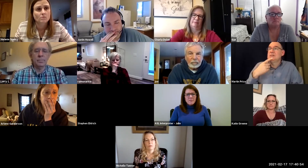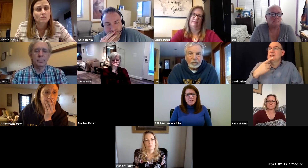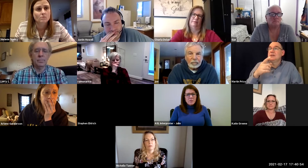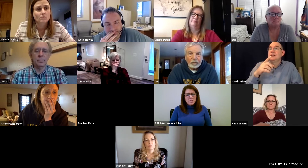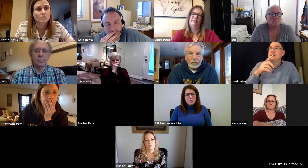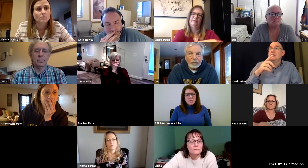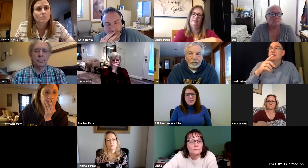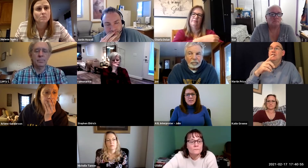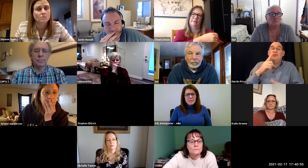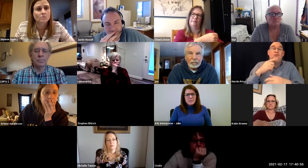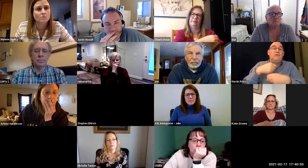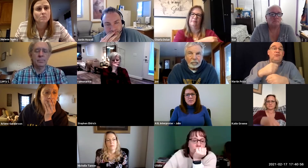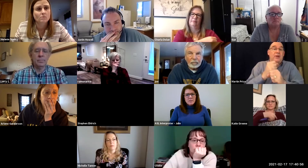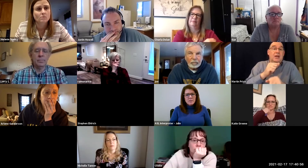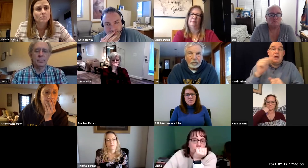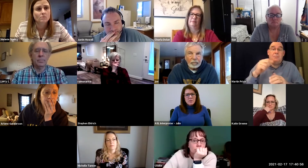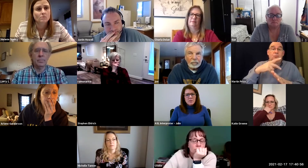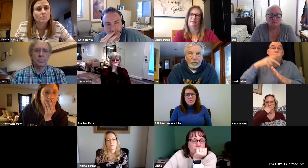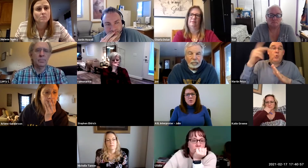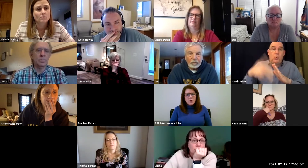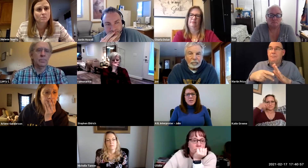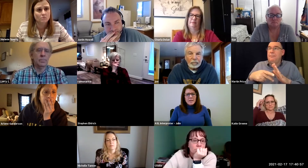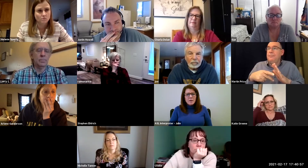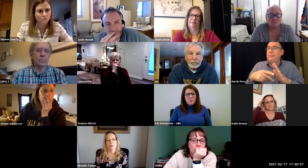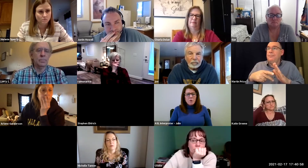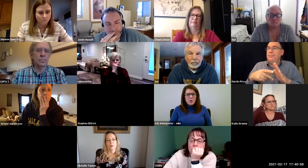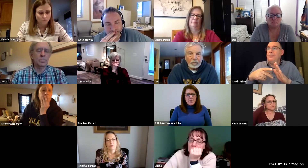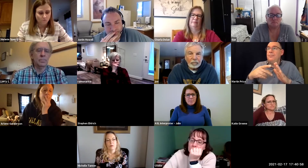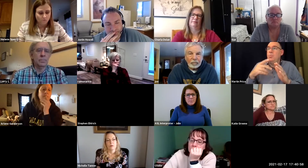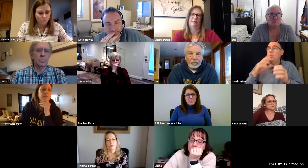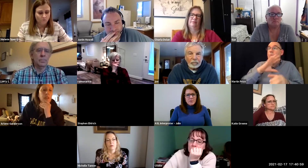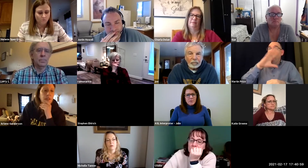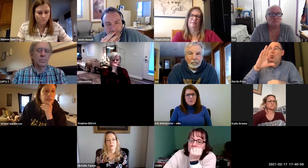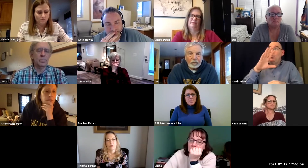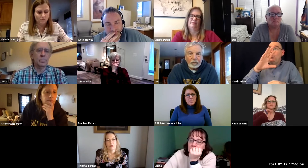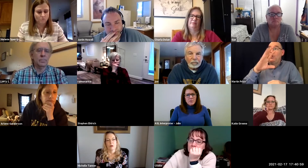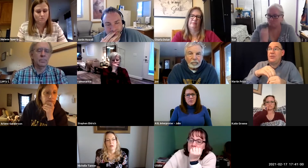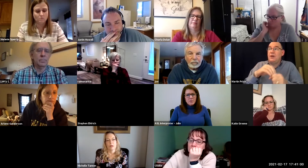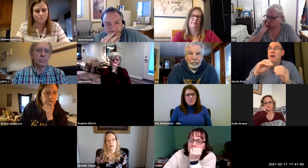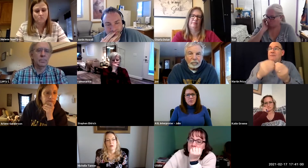And then 502 says create a program